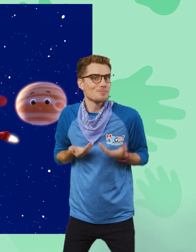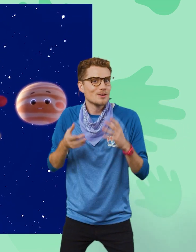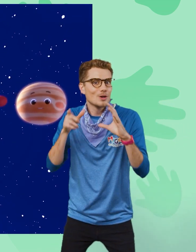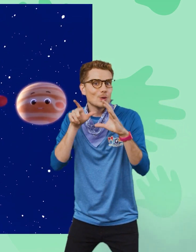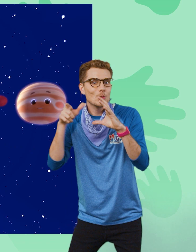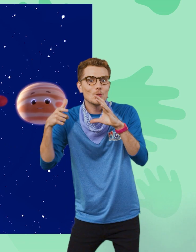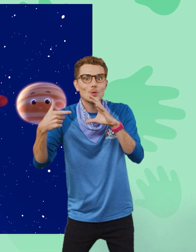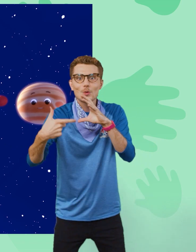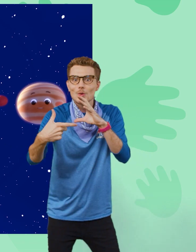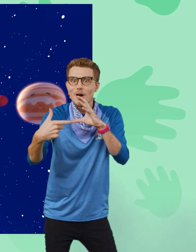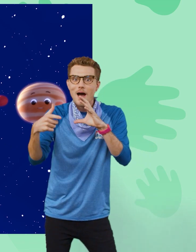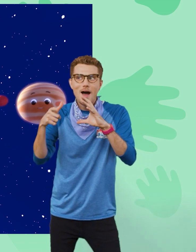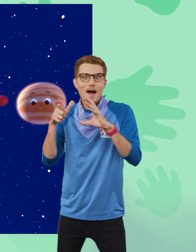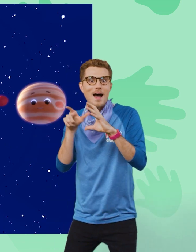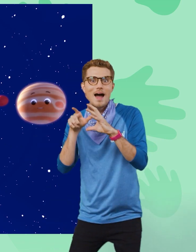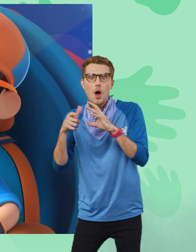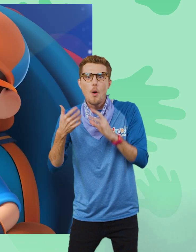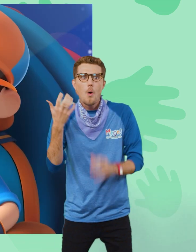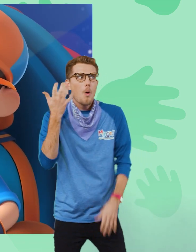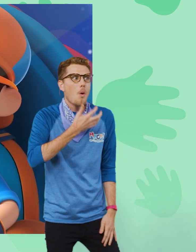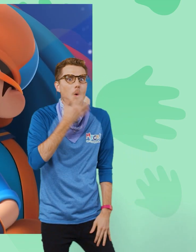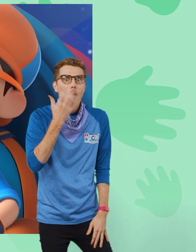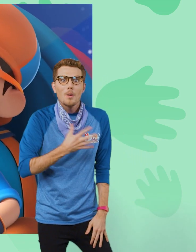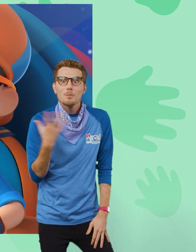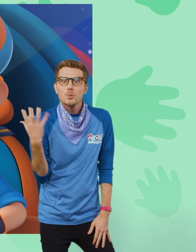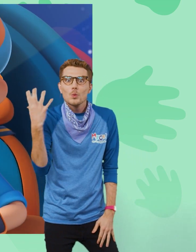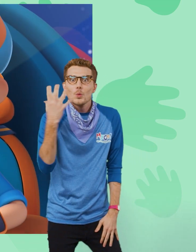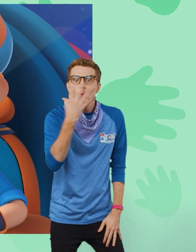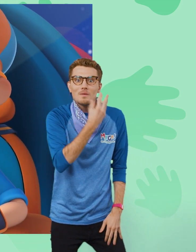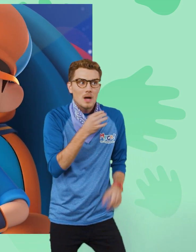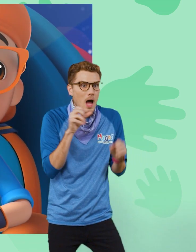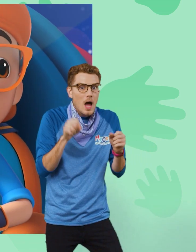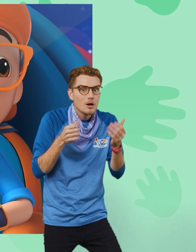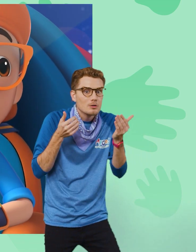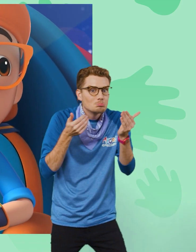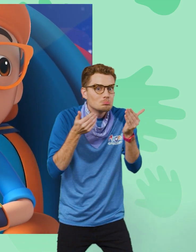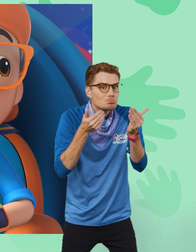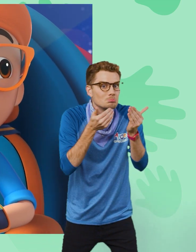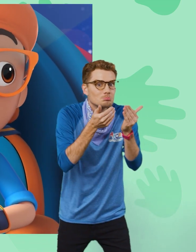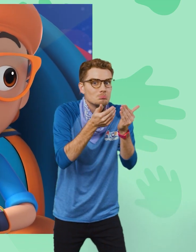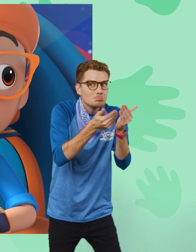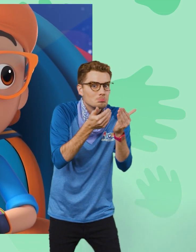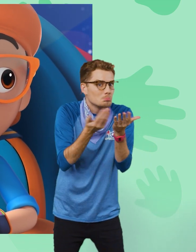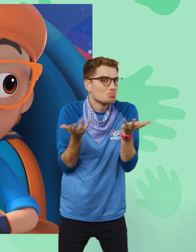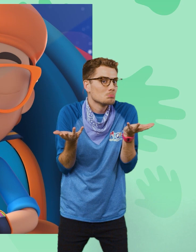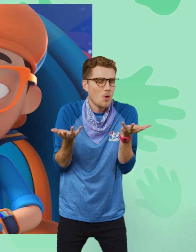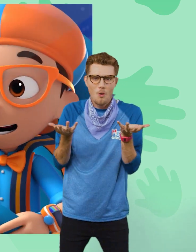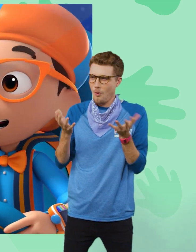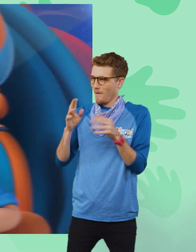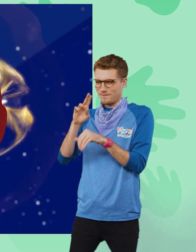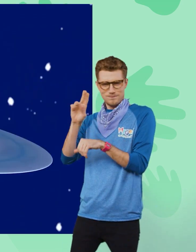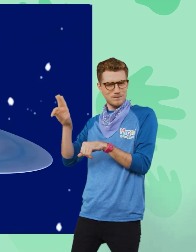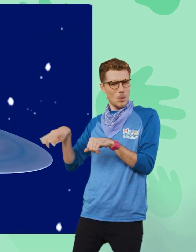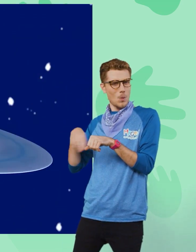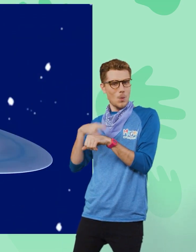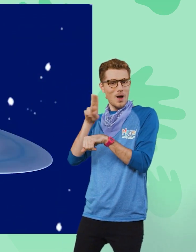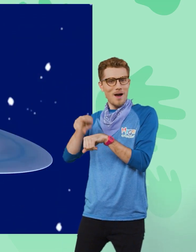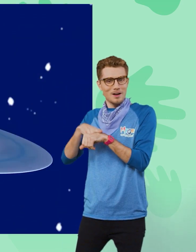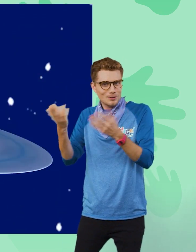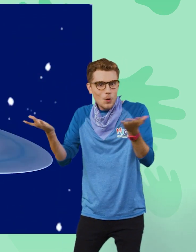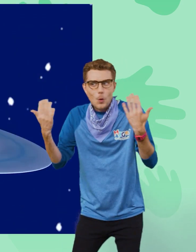Welcome to Saturn and her rings. Whoa, they look beautiful. Can we get closer? Of